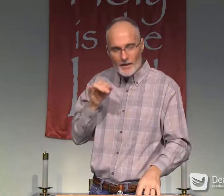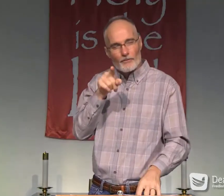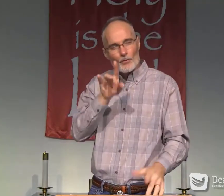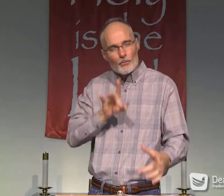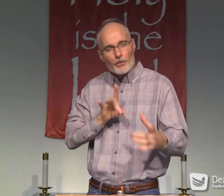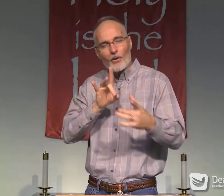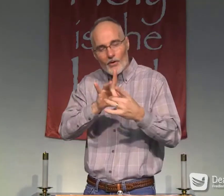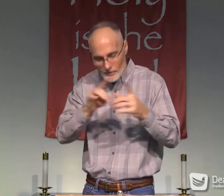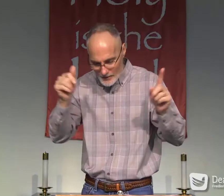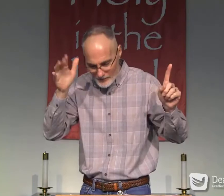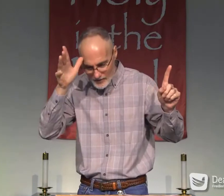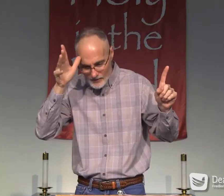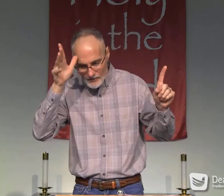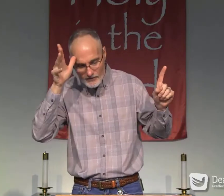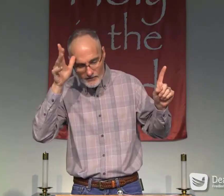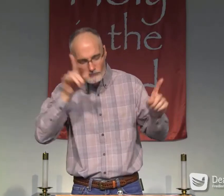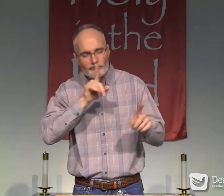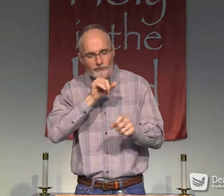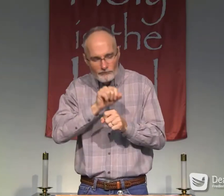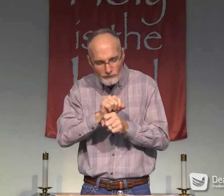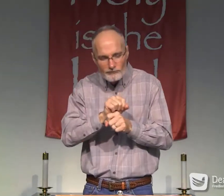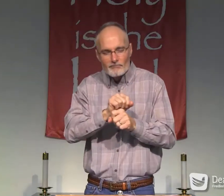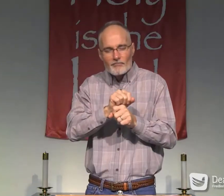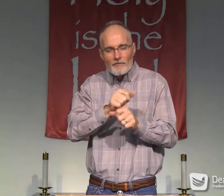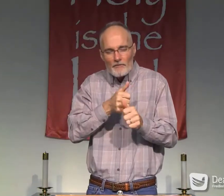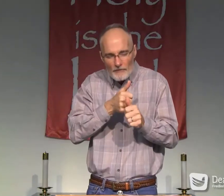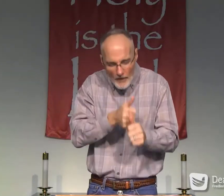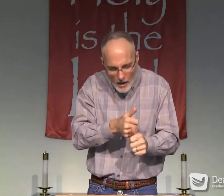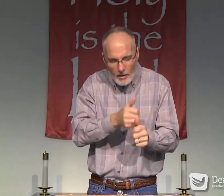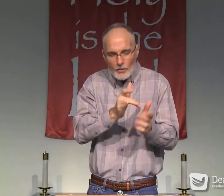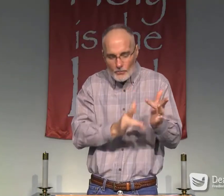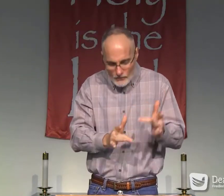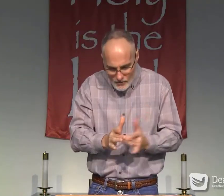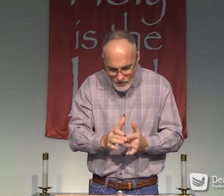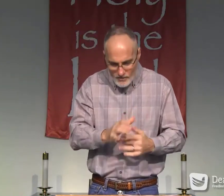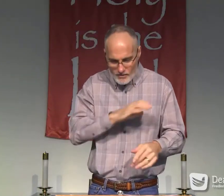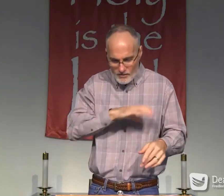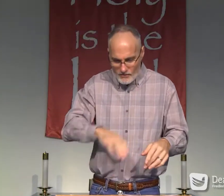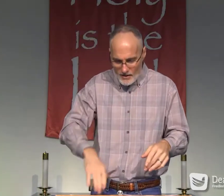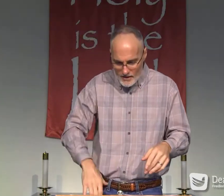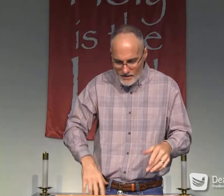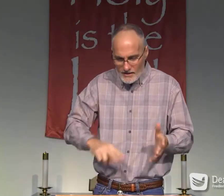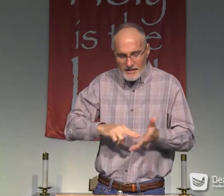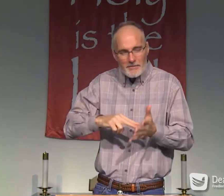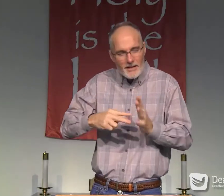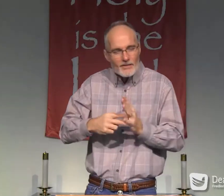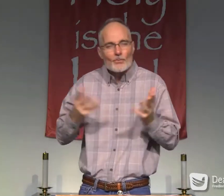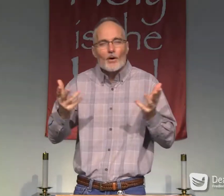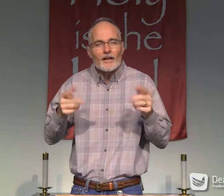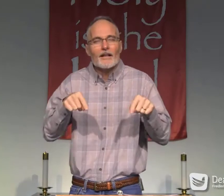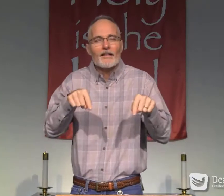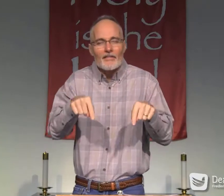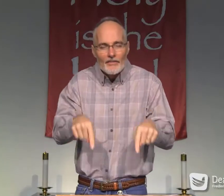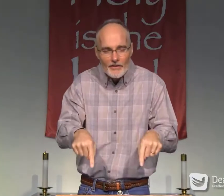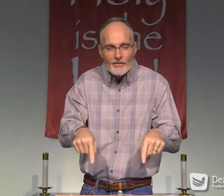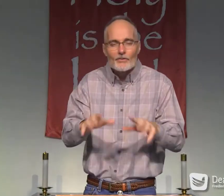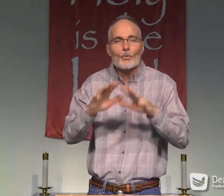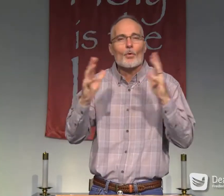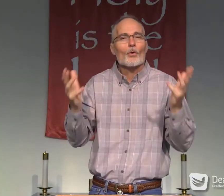Bottom line, I think Jesus' biggest point here is if you really belong to him, if you are truly a follower of Jesus Christ,